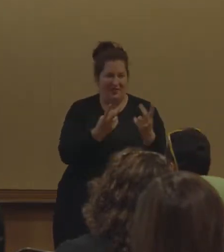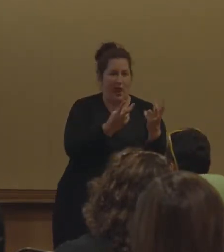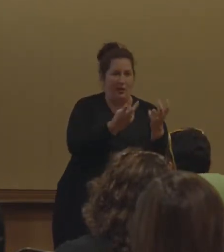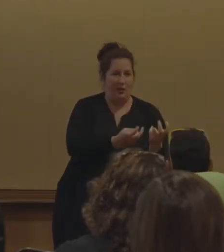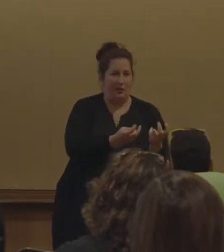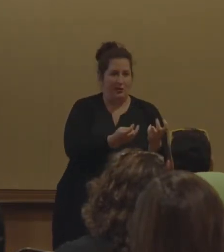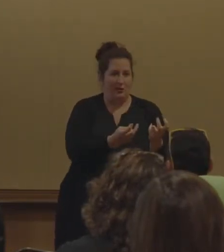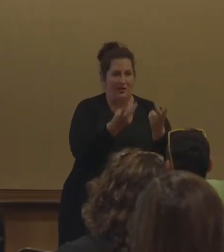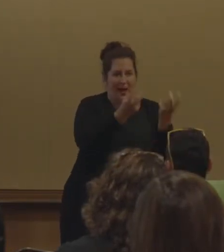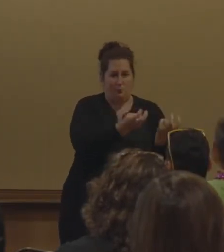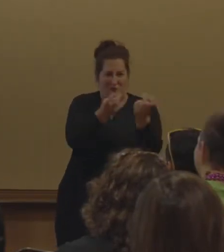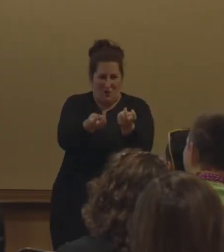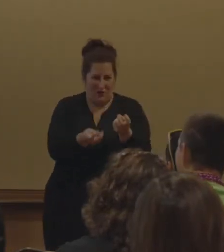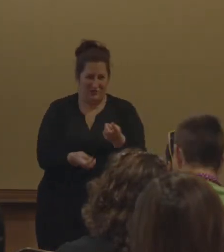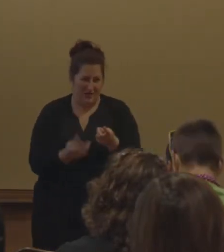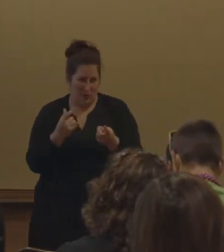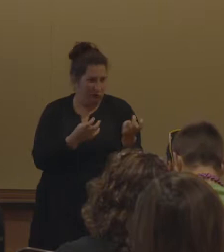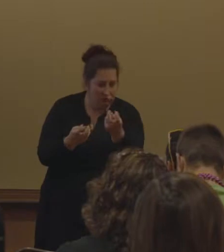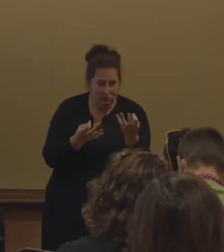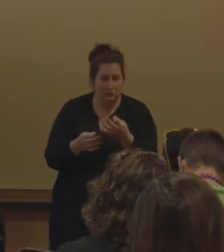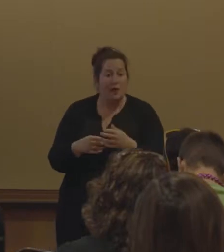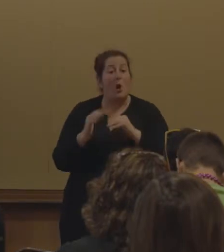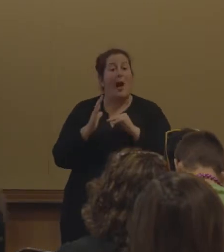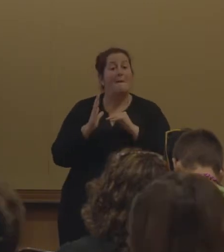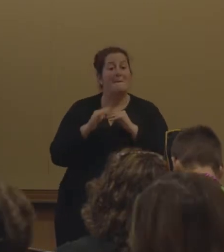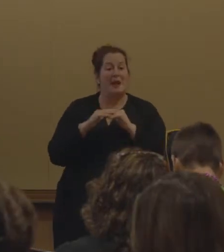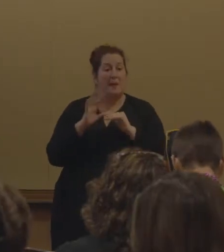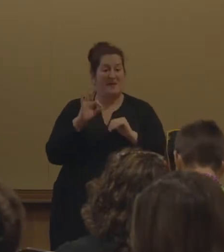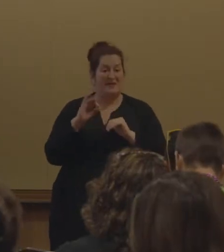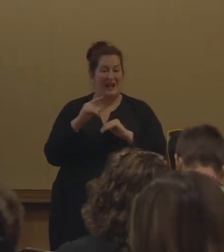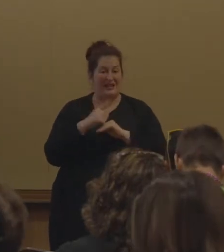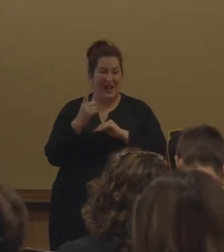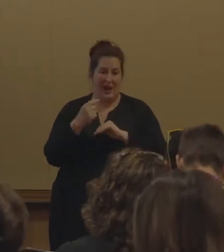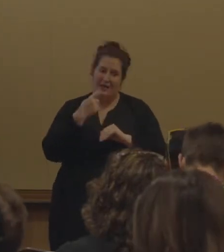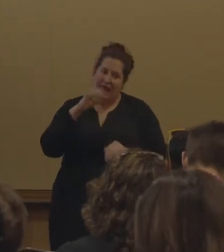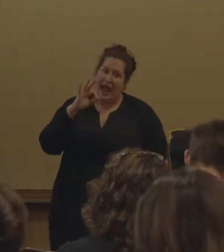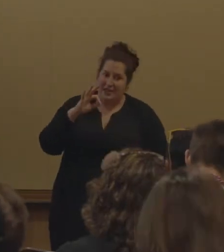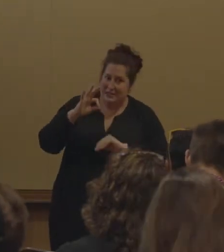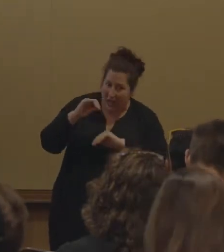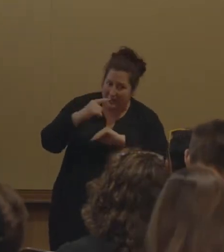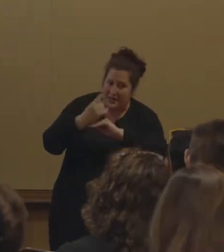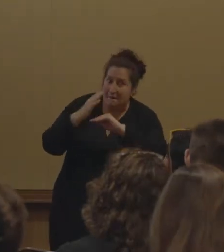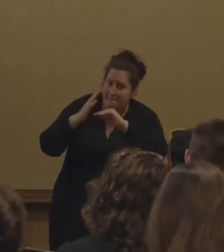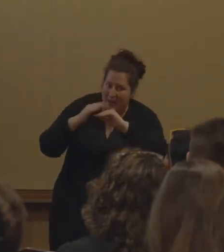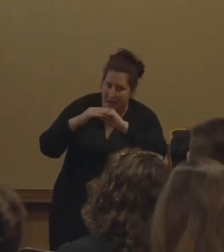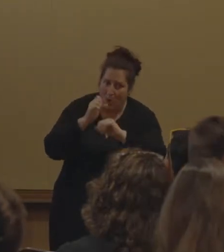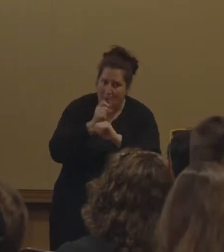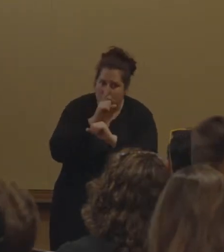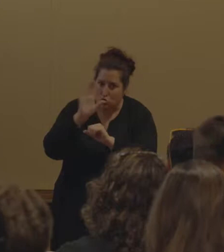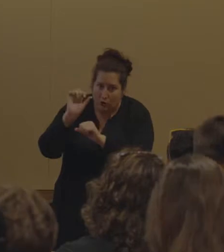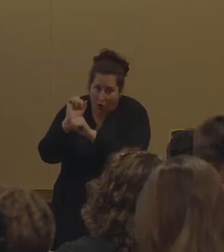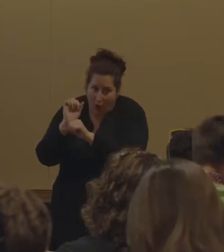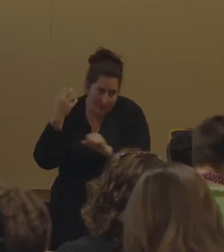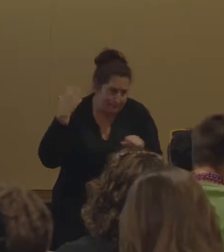And after a minimum of 90 days, and I say minimum, because we're gonna make sure that that job is good, the employer's happy with you, everything's going